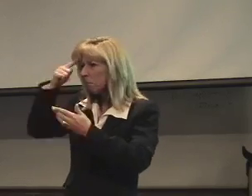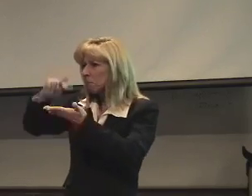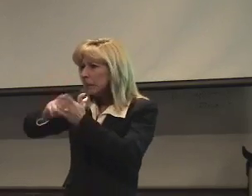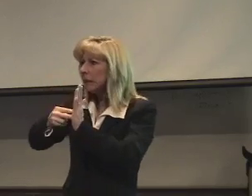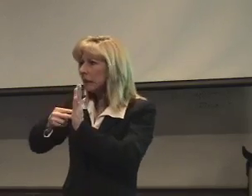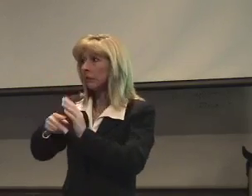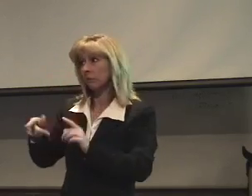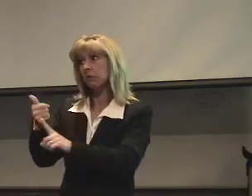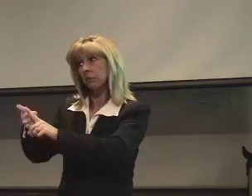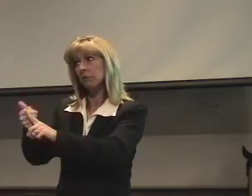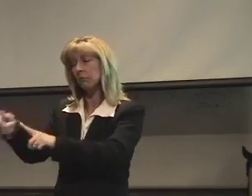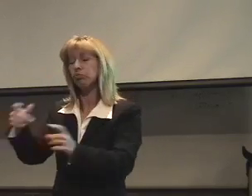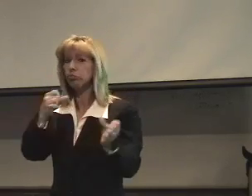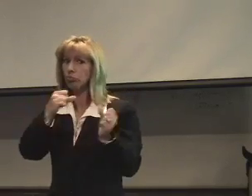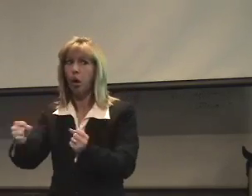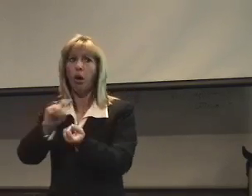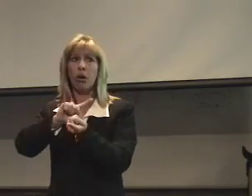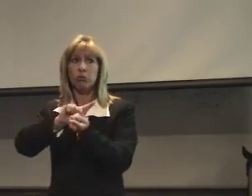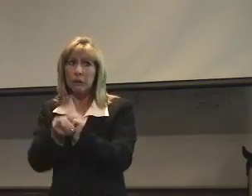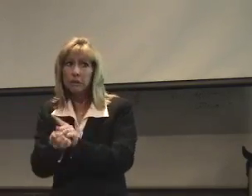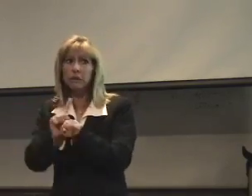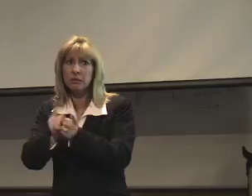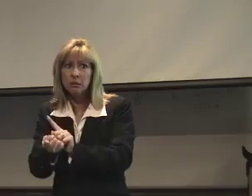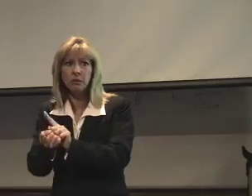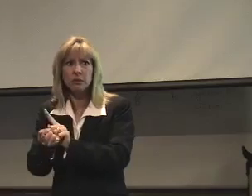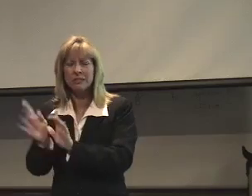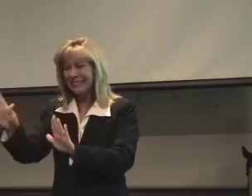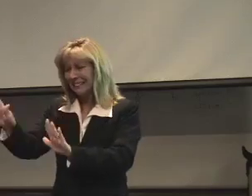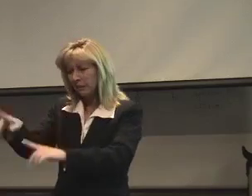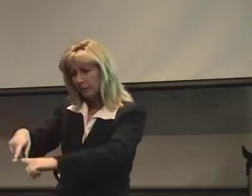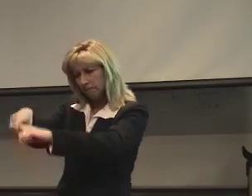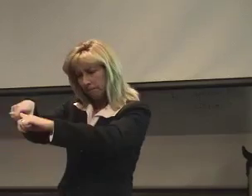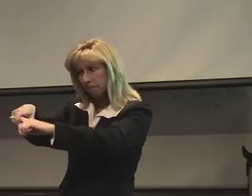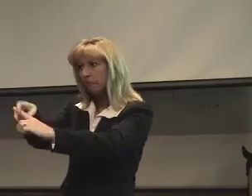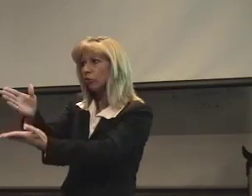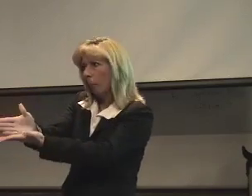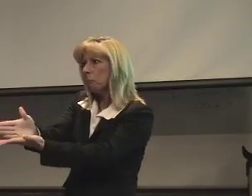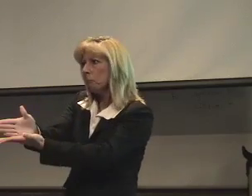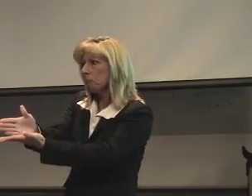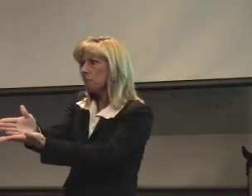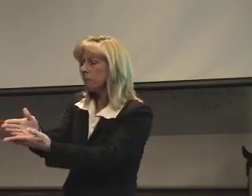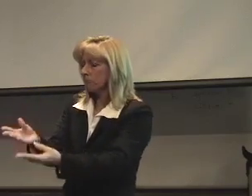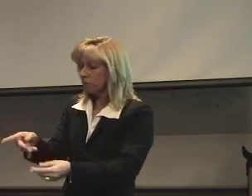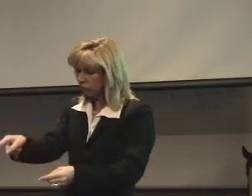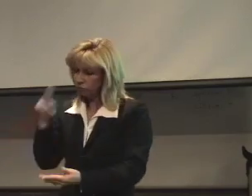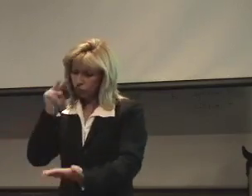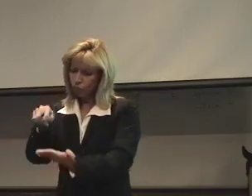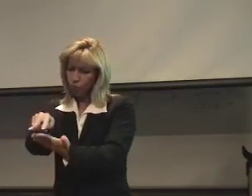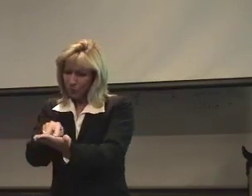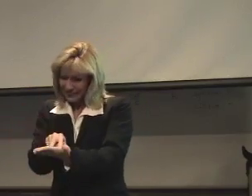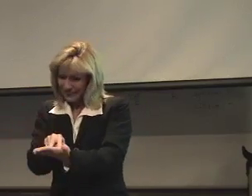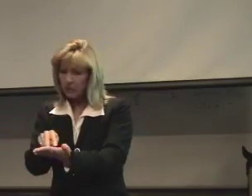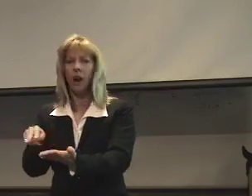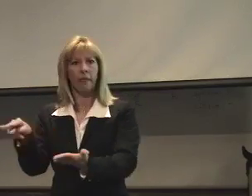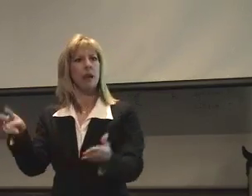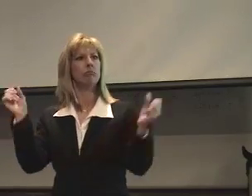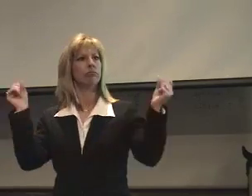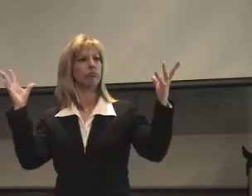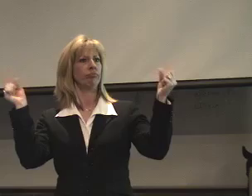that. Read it with your eyes and give me a translation. Not a transliteration, but a translation. What does it mean in American